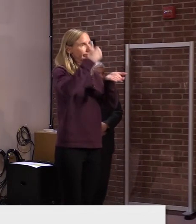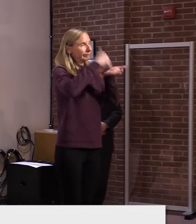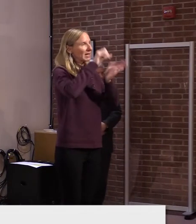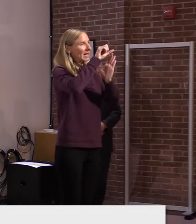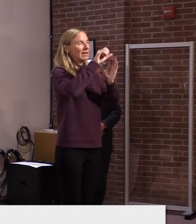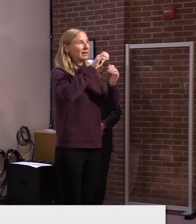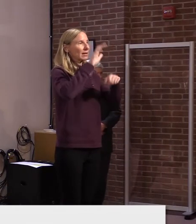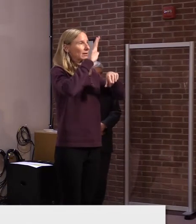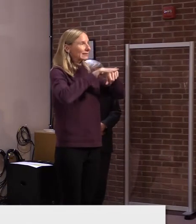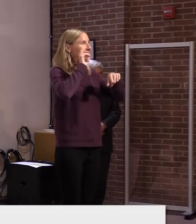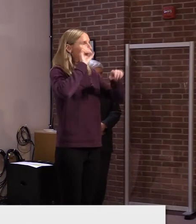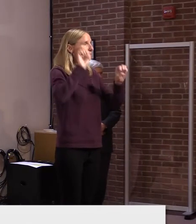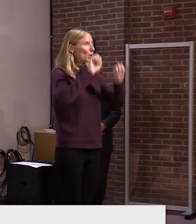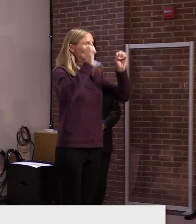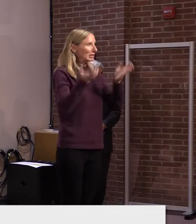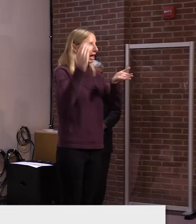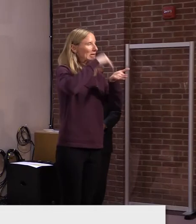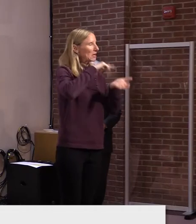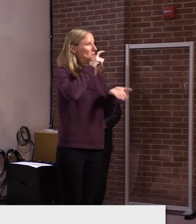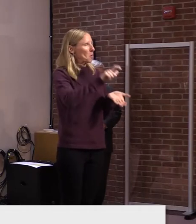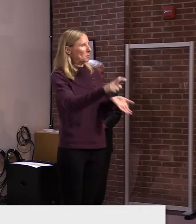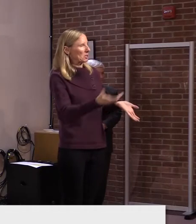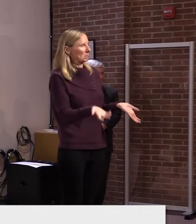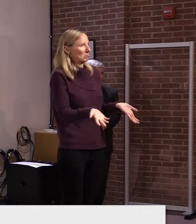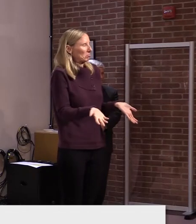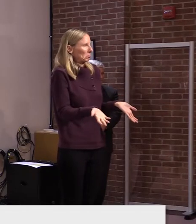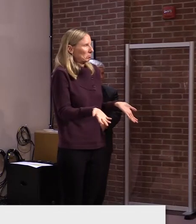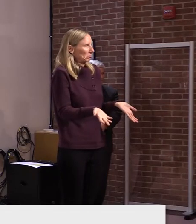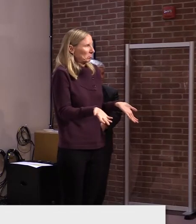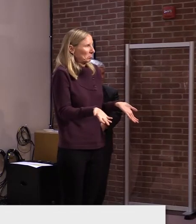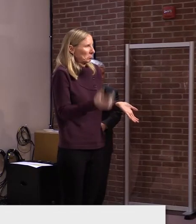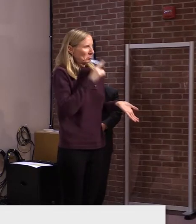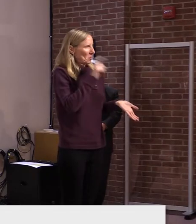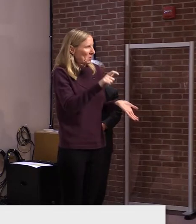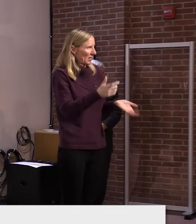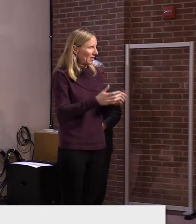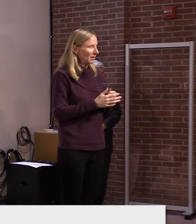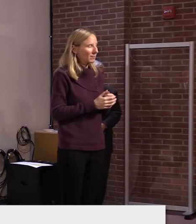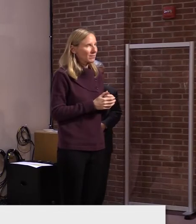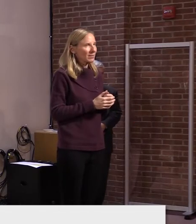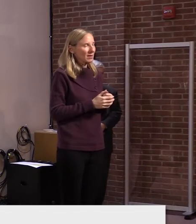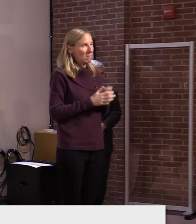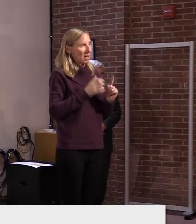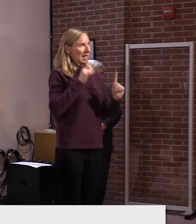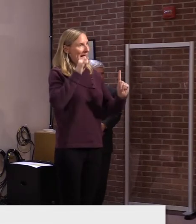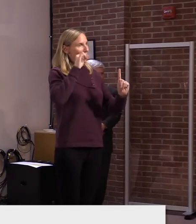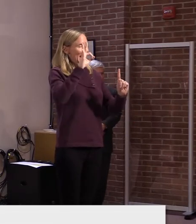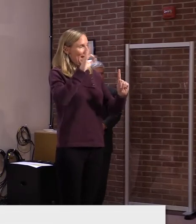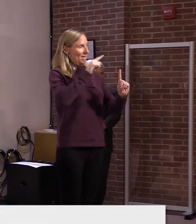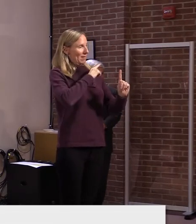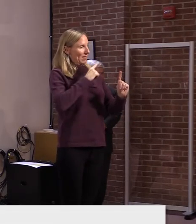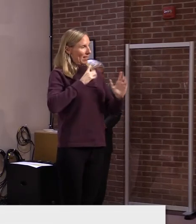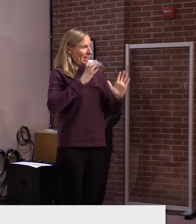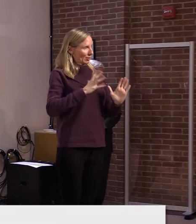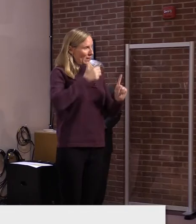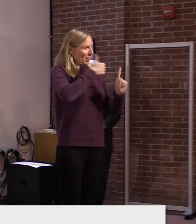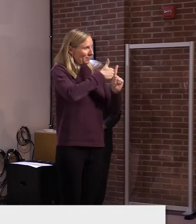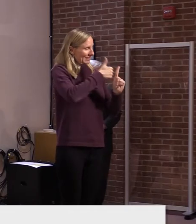What if the legislature took action or passed specific public health